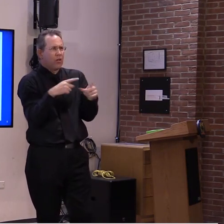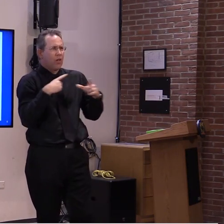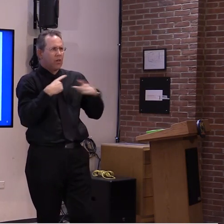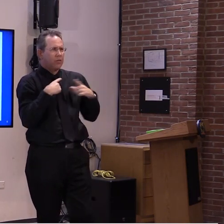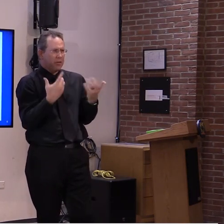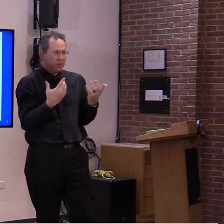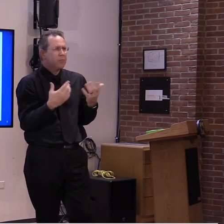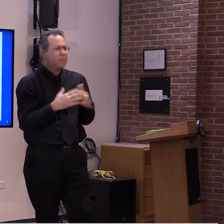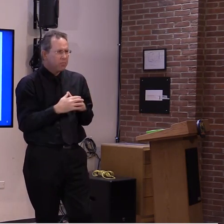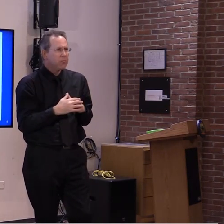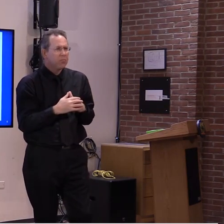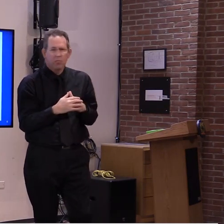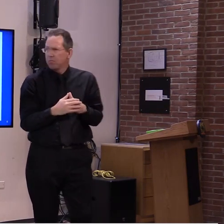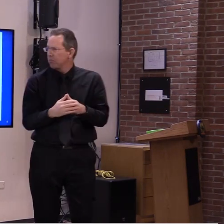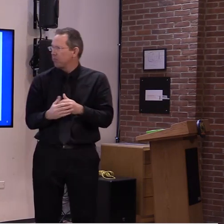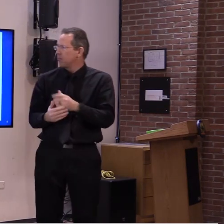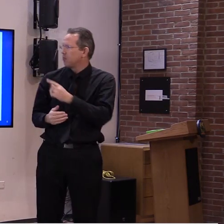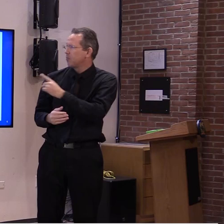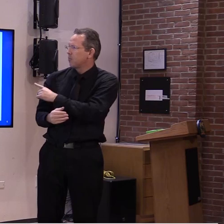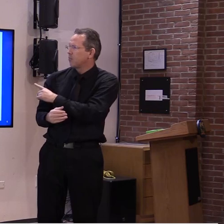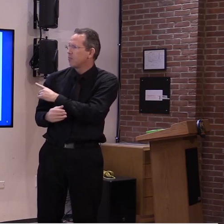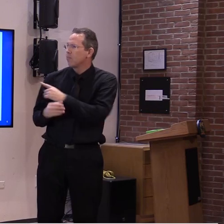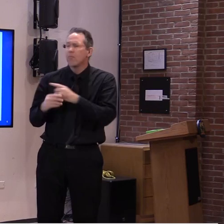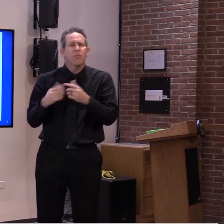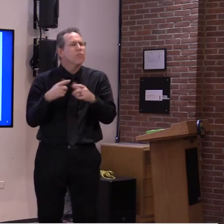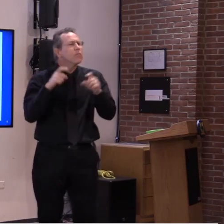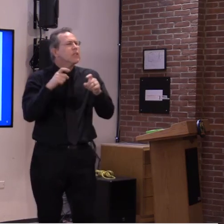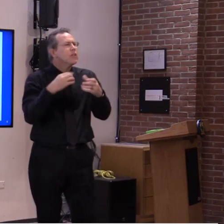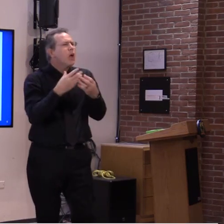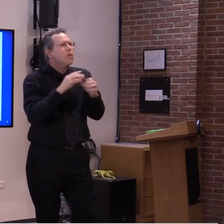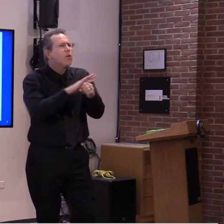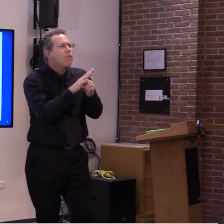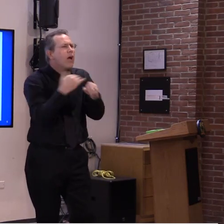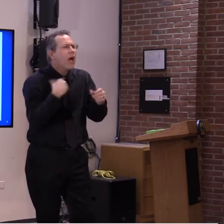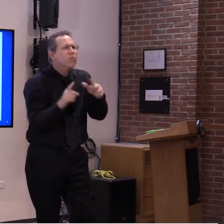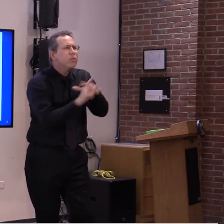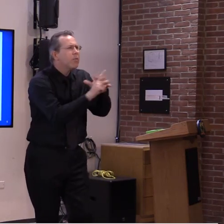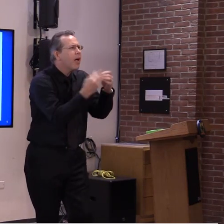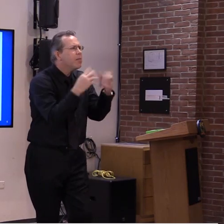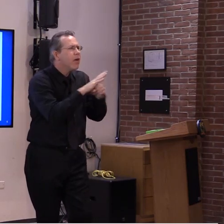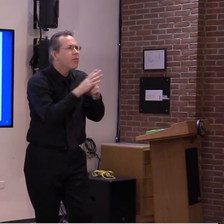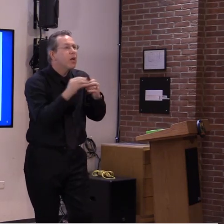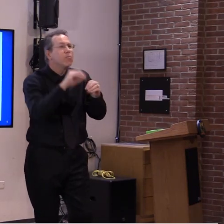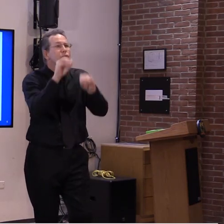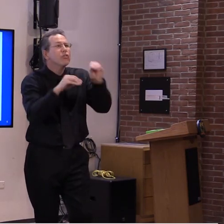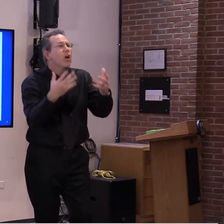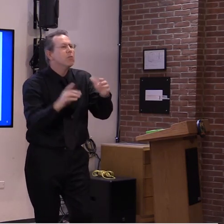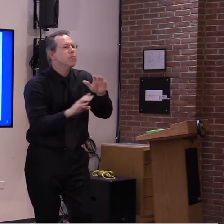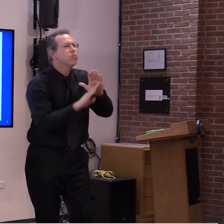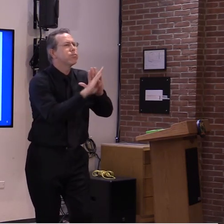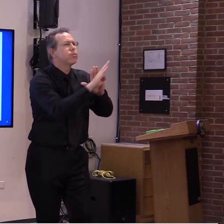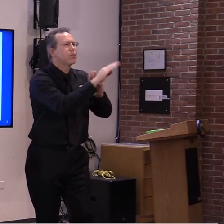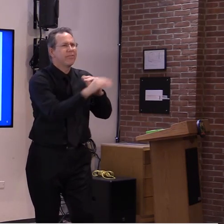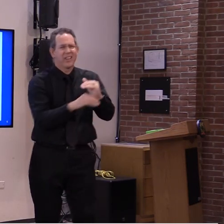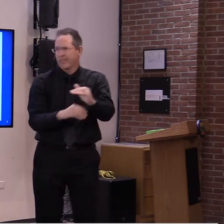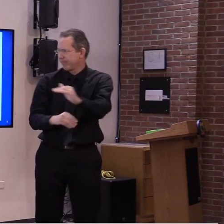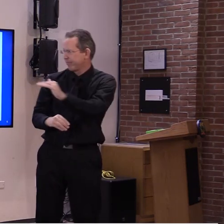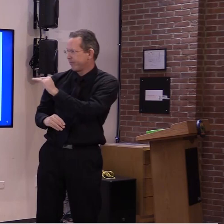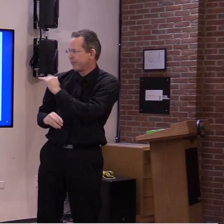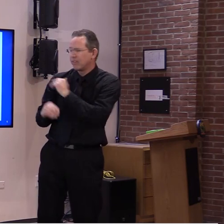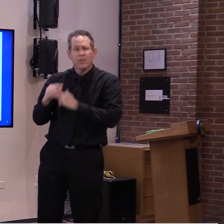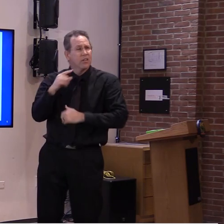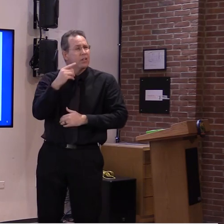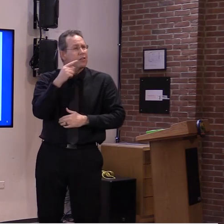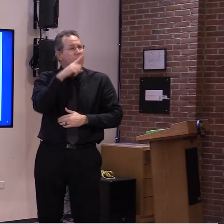up and testing down, this has caused the regional positivity rate to increase to over 10%, about double the rate that's recommended by the World